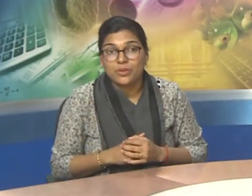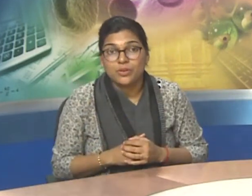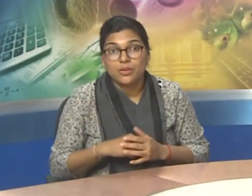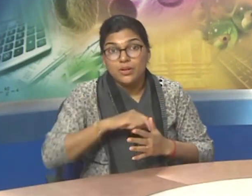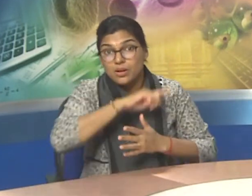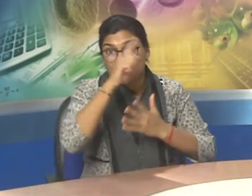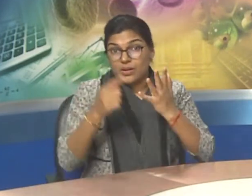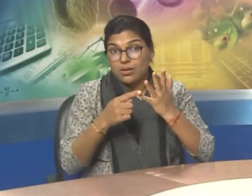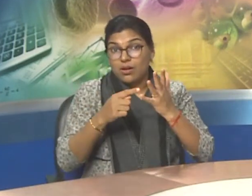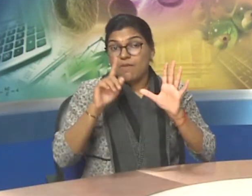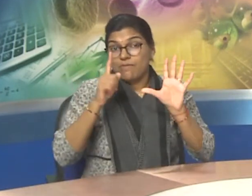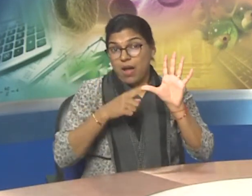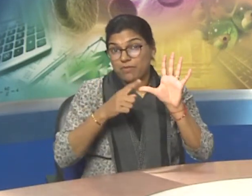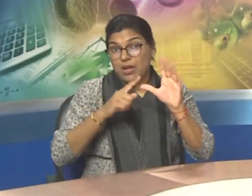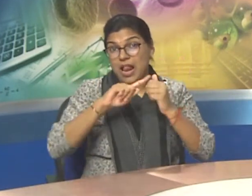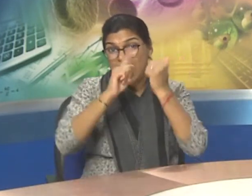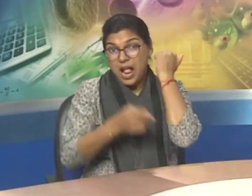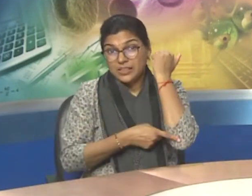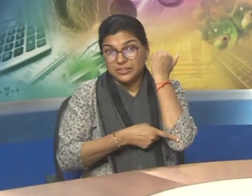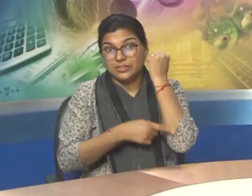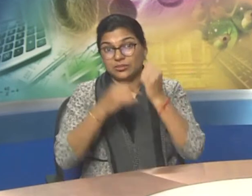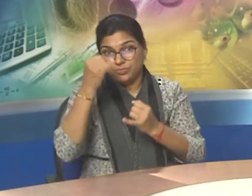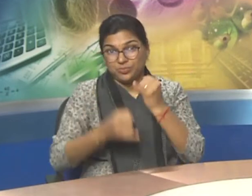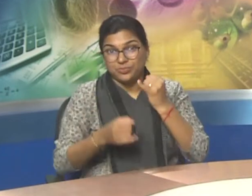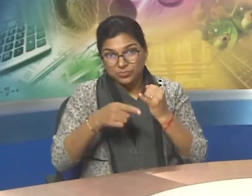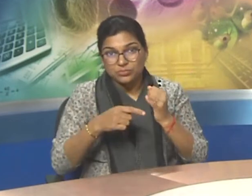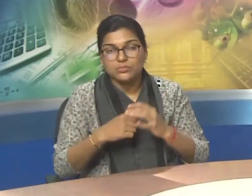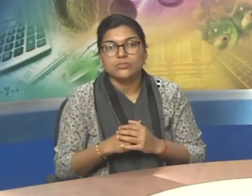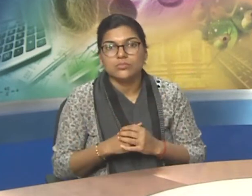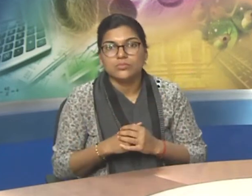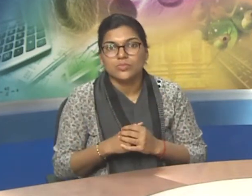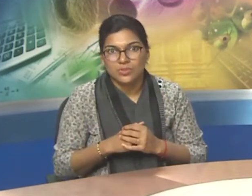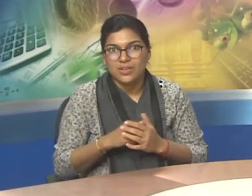time. The fifth law, this is the last law.